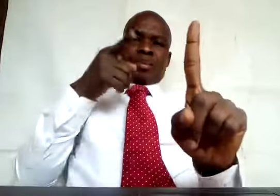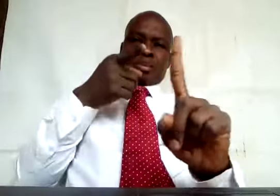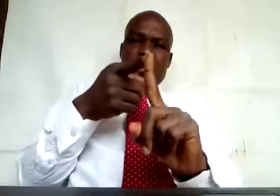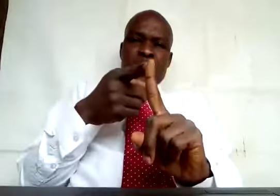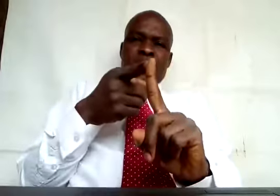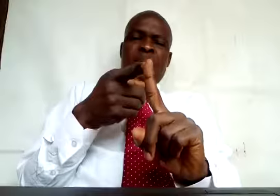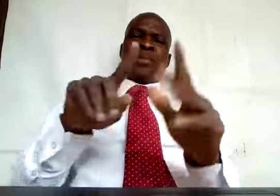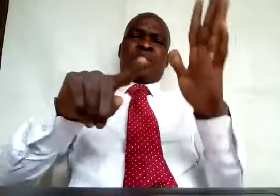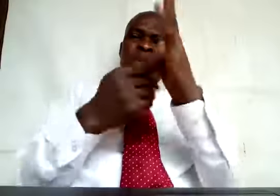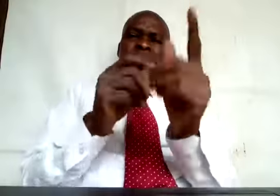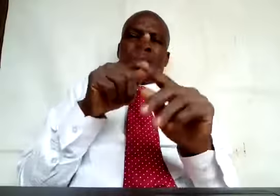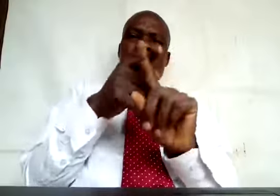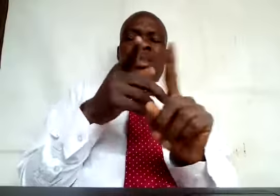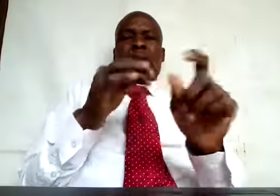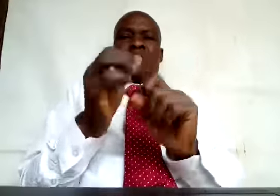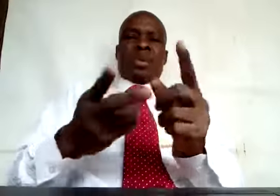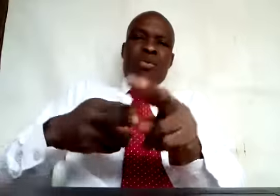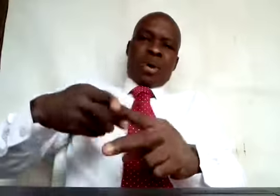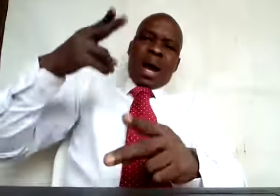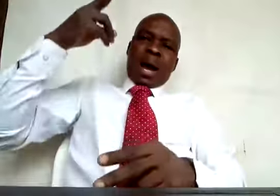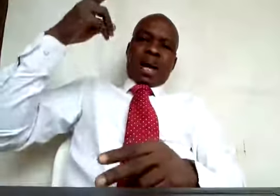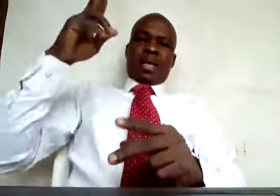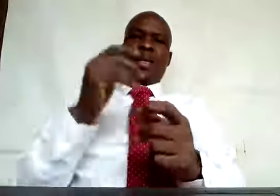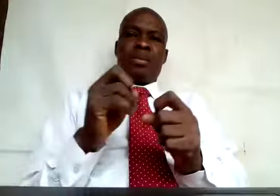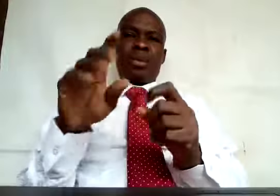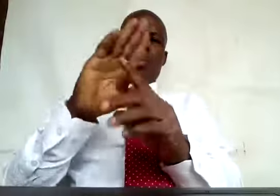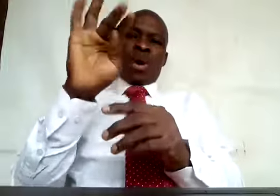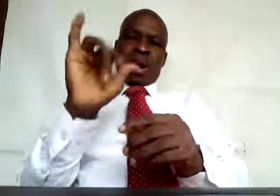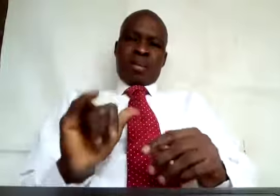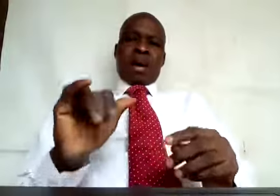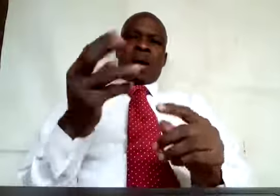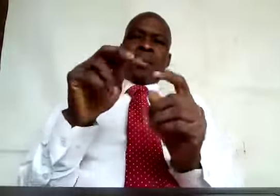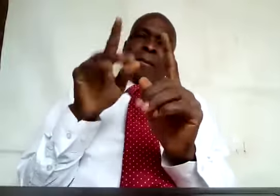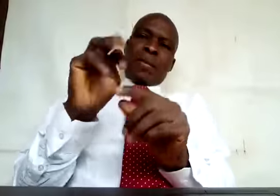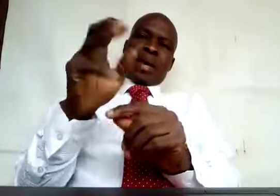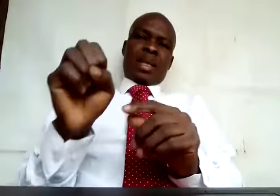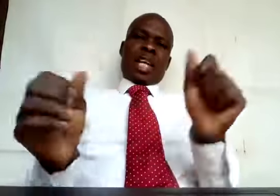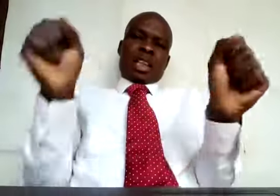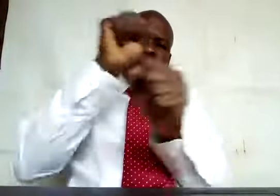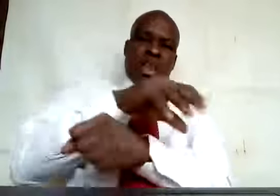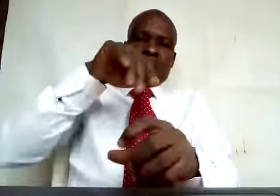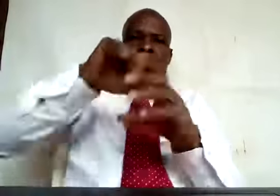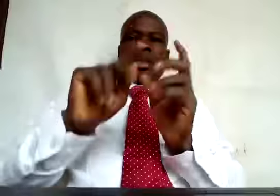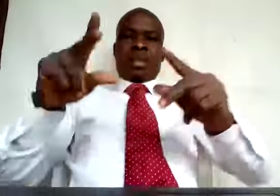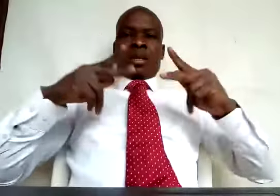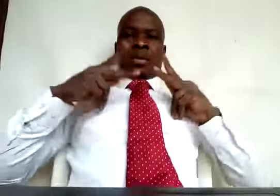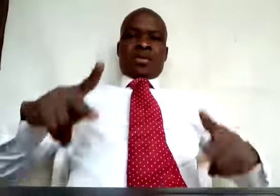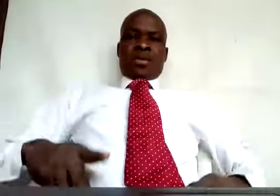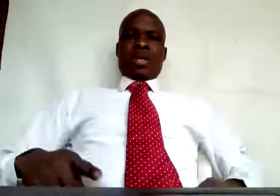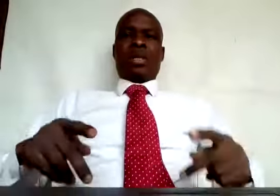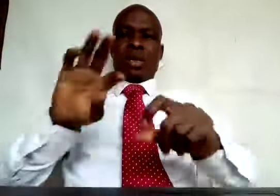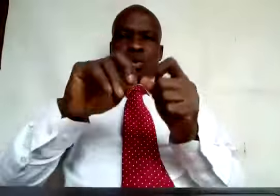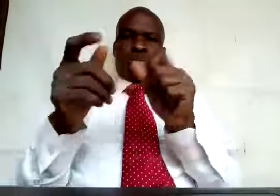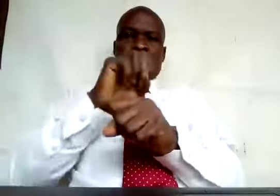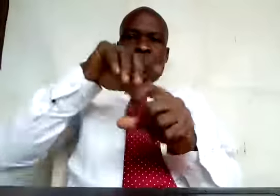of relatively high temperature whereby metals change in their physical state from solid to